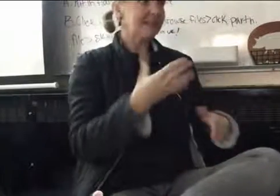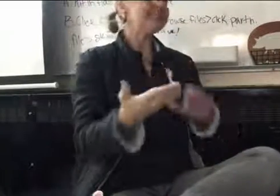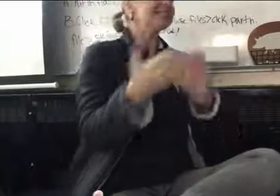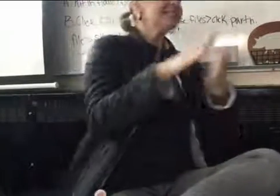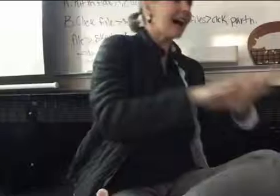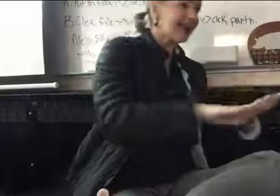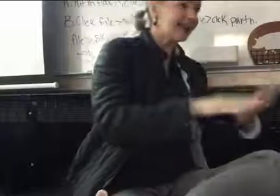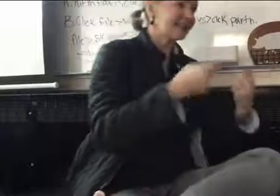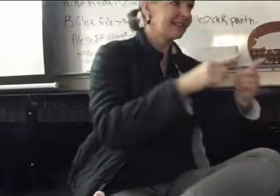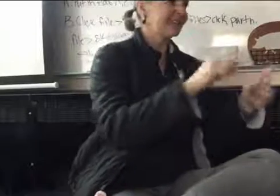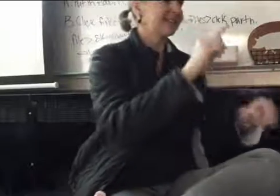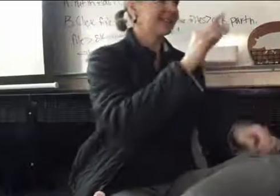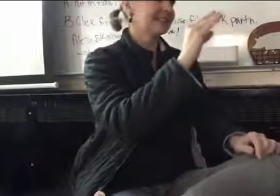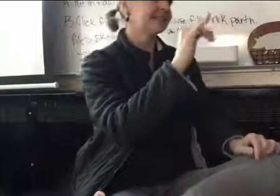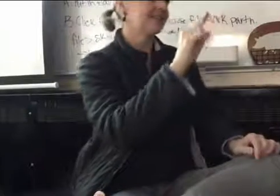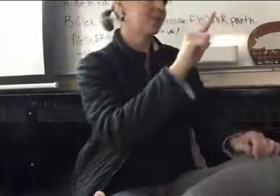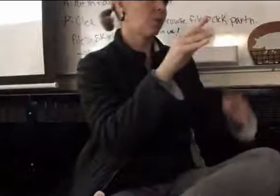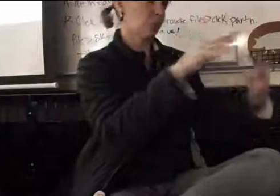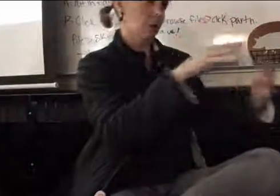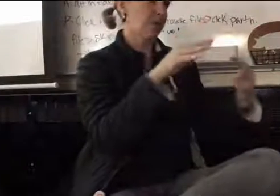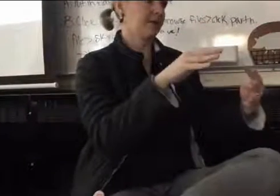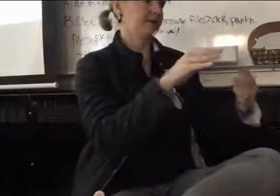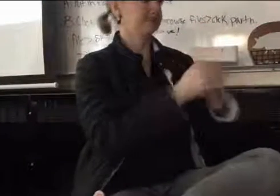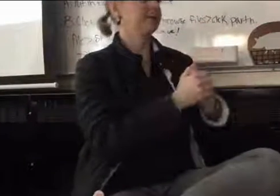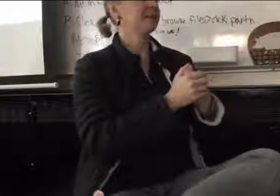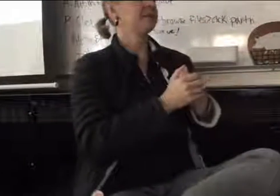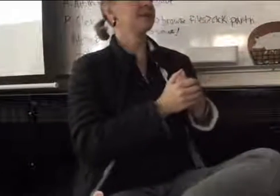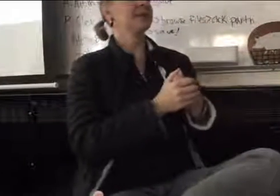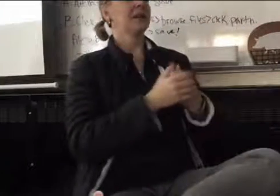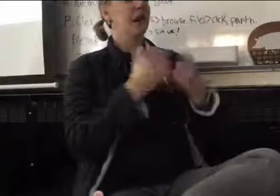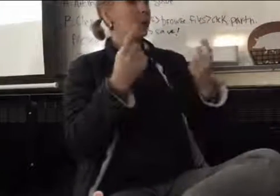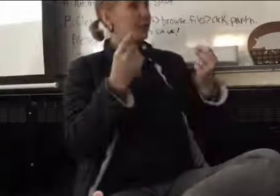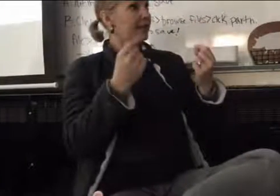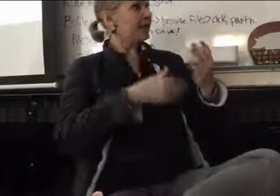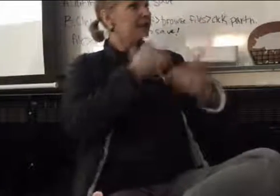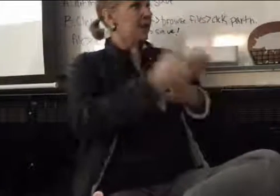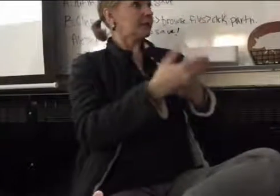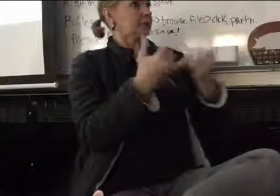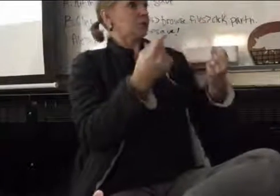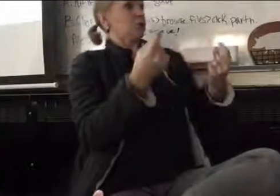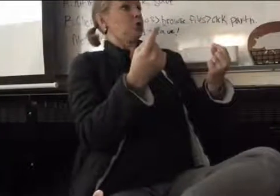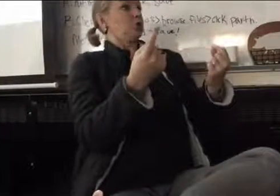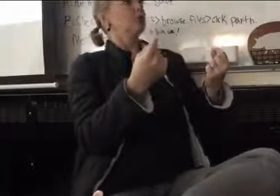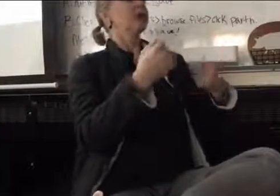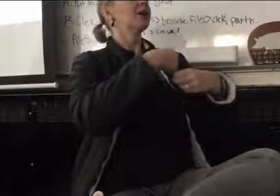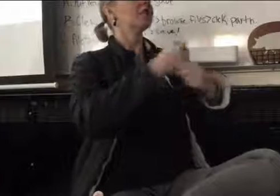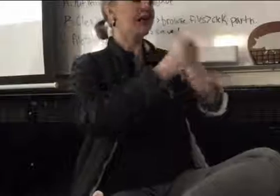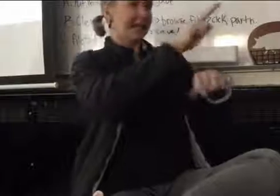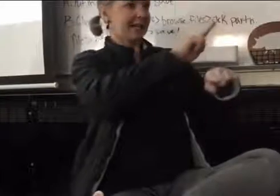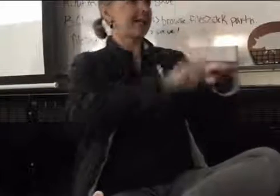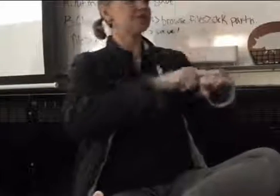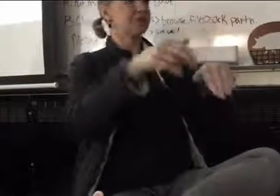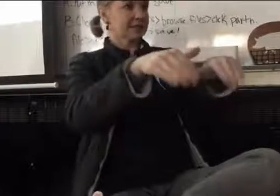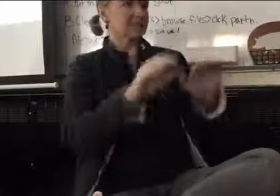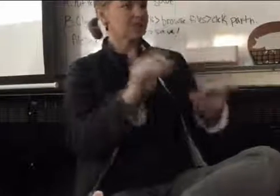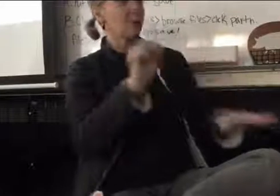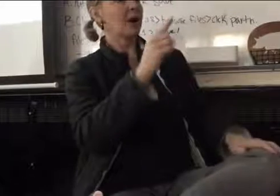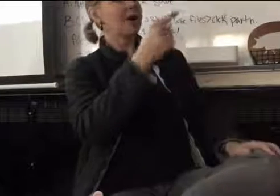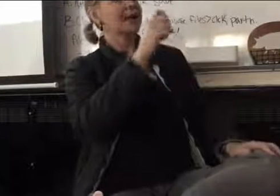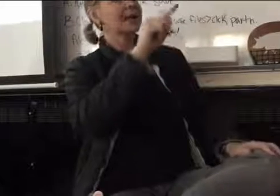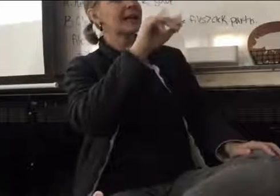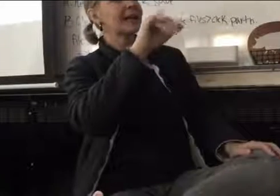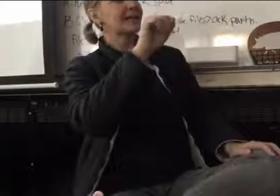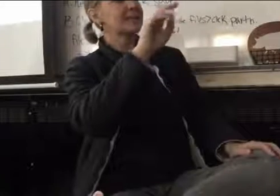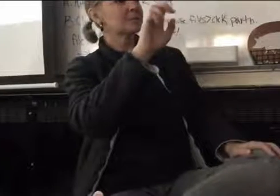War. Now, in terms of what they're going to do next, they are going to create a national cemetery at Gettysburg in order to be